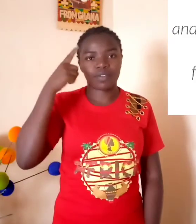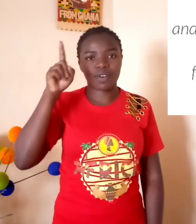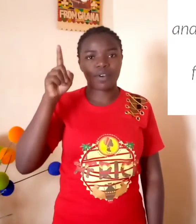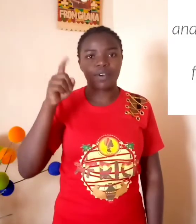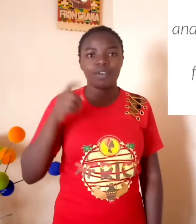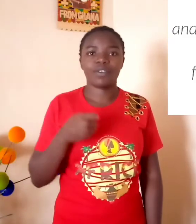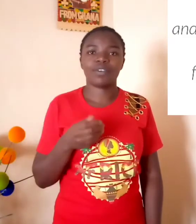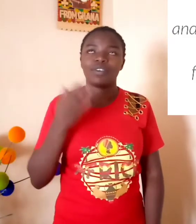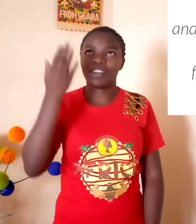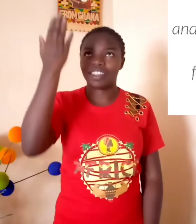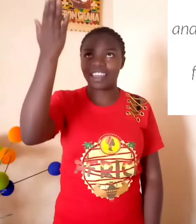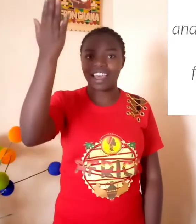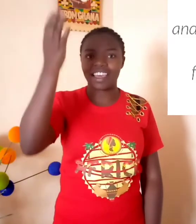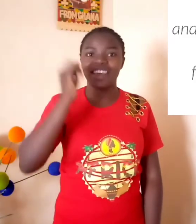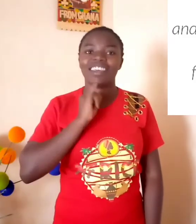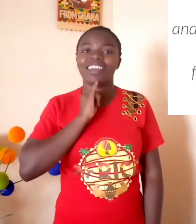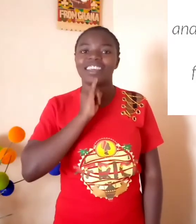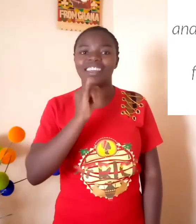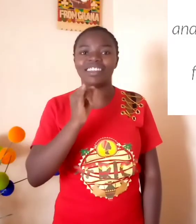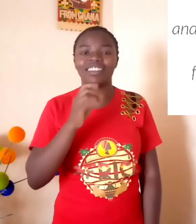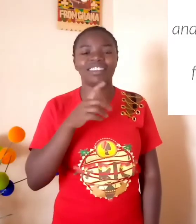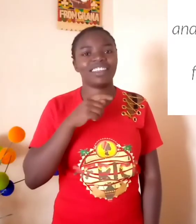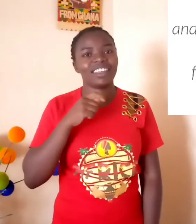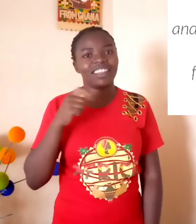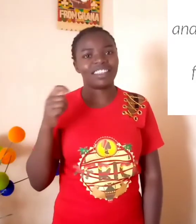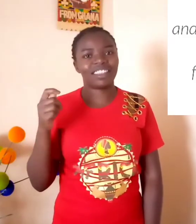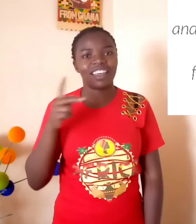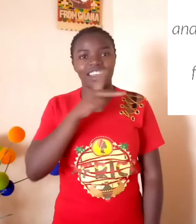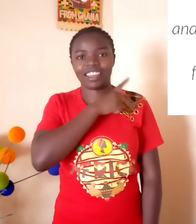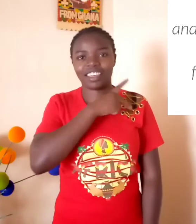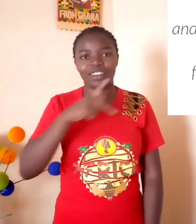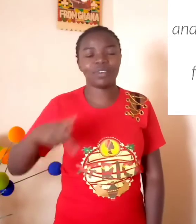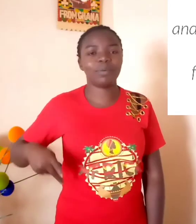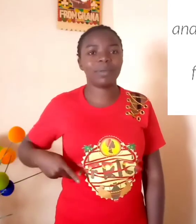for thy is the kingdom,